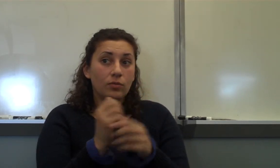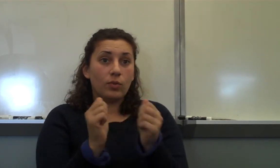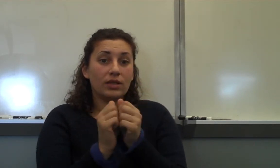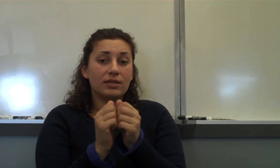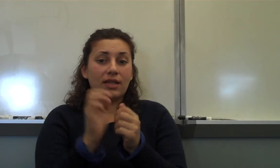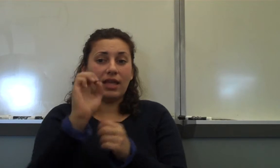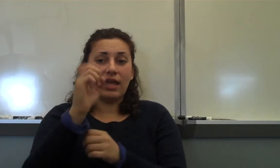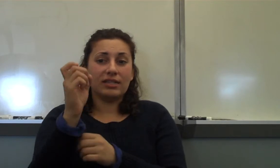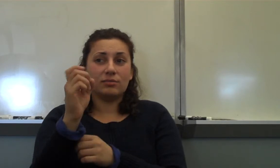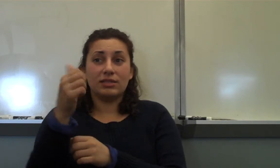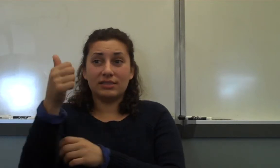powers of 1/10